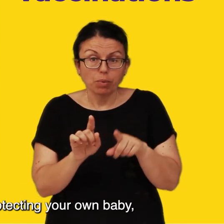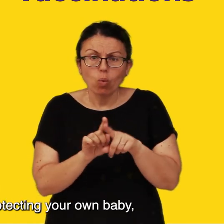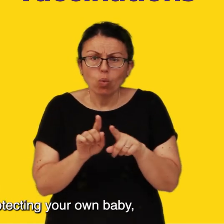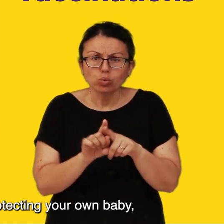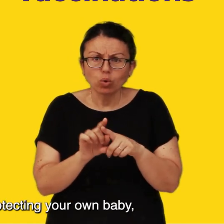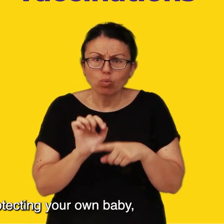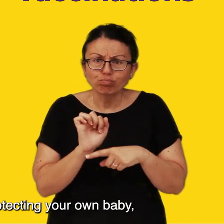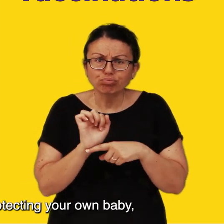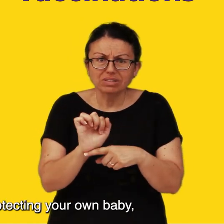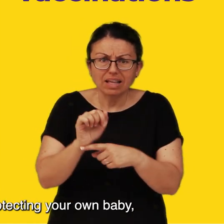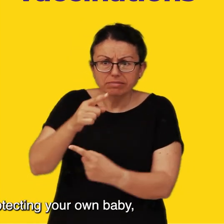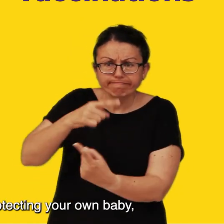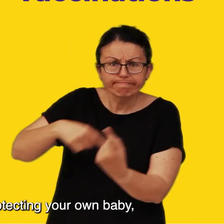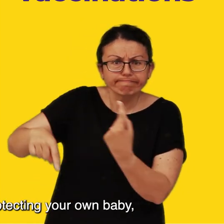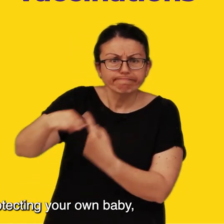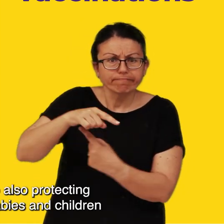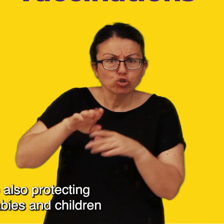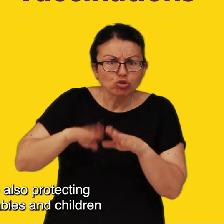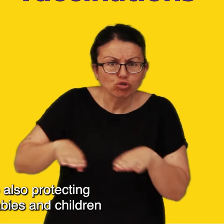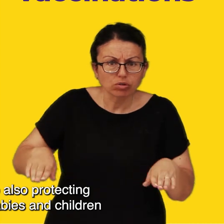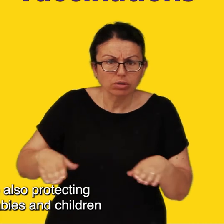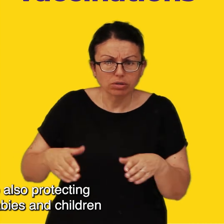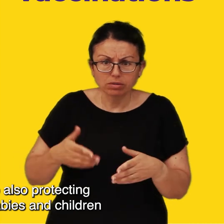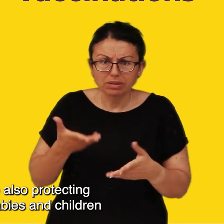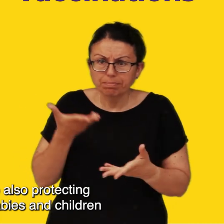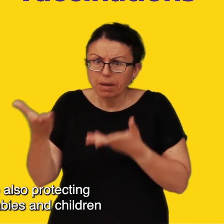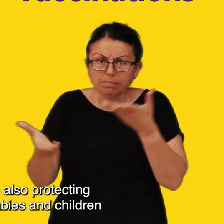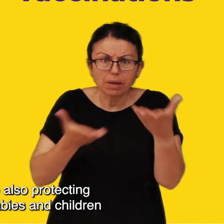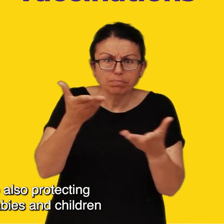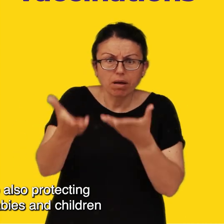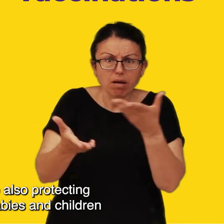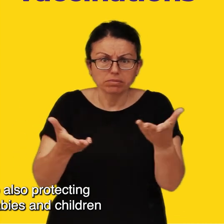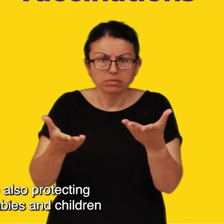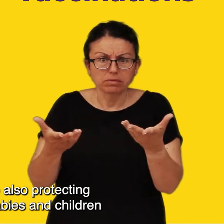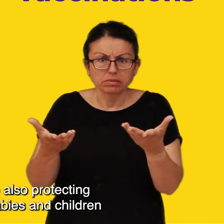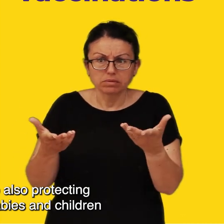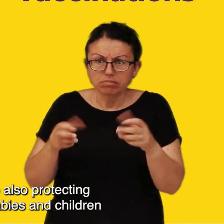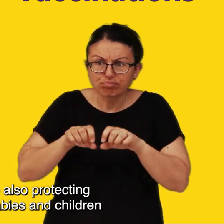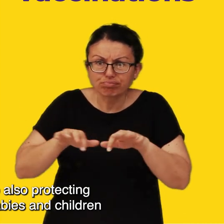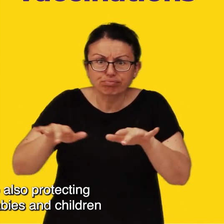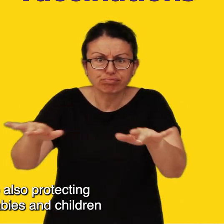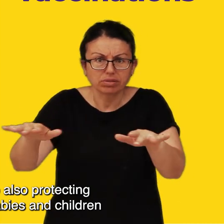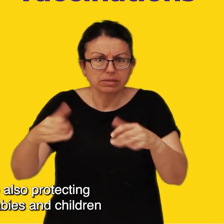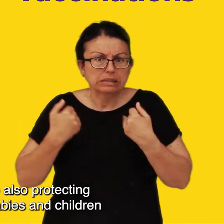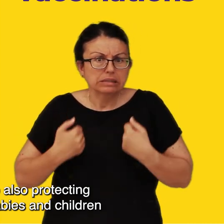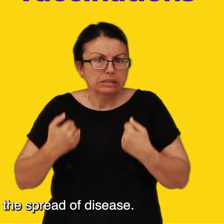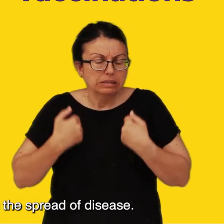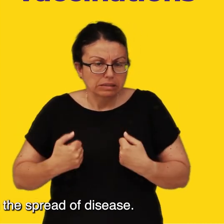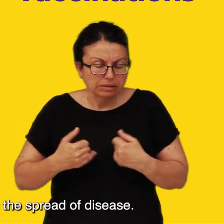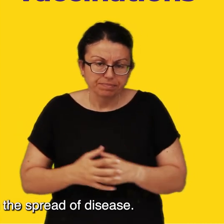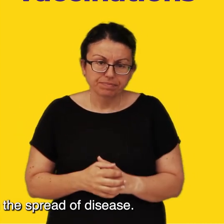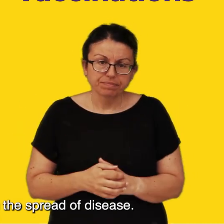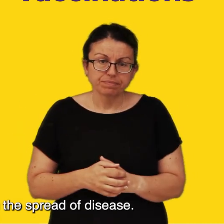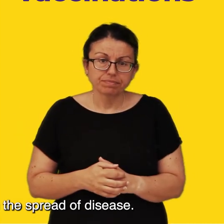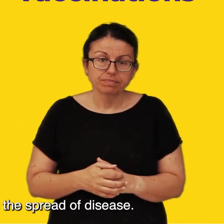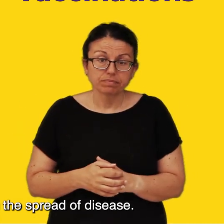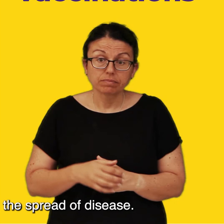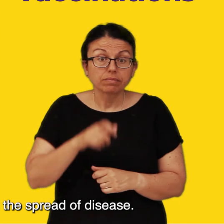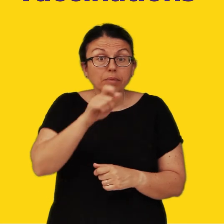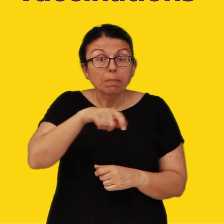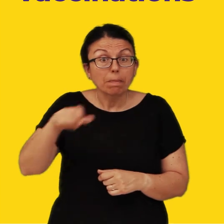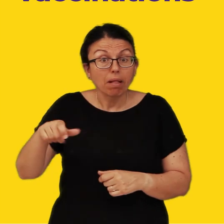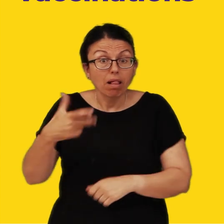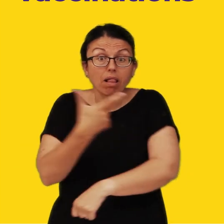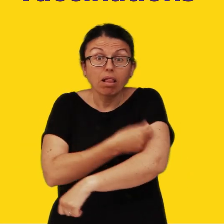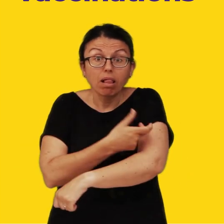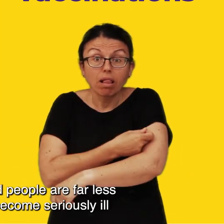As well as protecting your own baby, you're also protecting other babies and children. By preventing the spread of